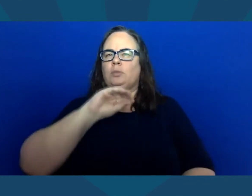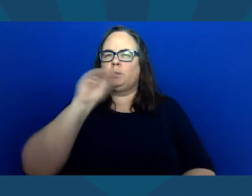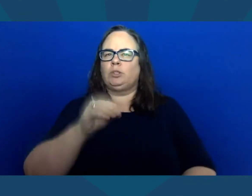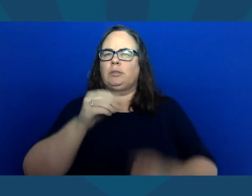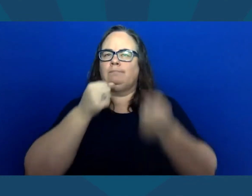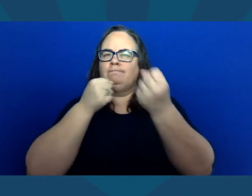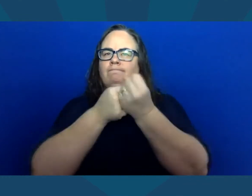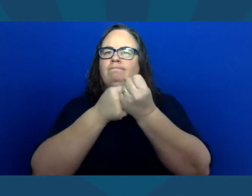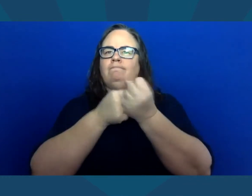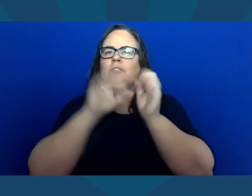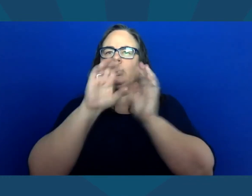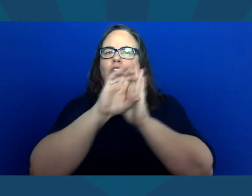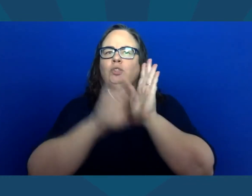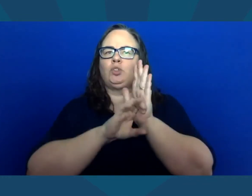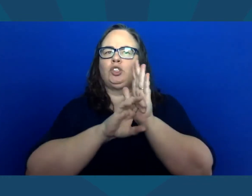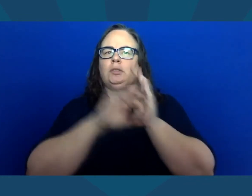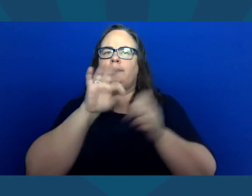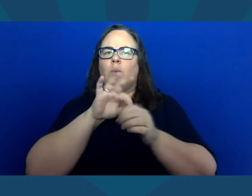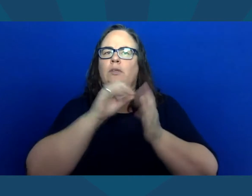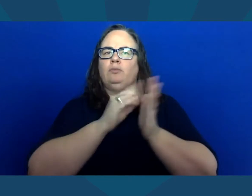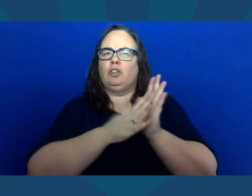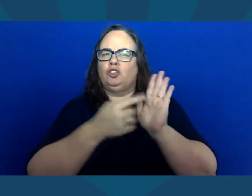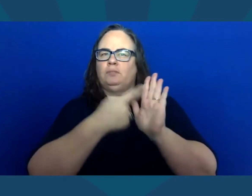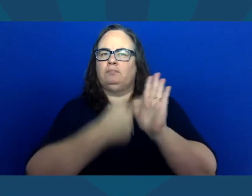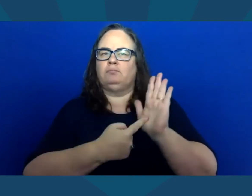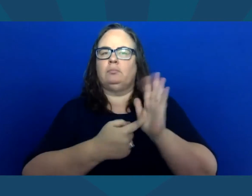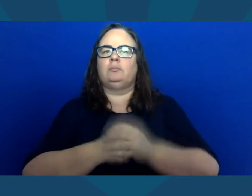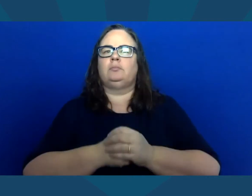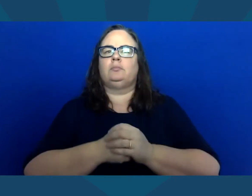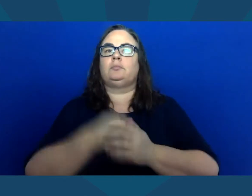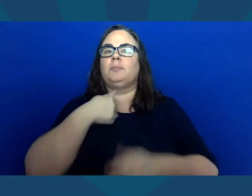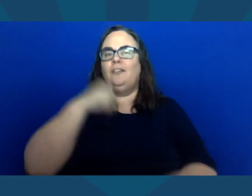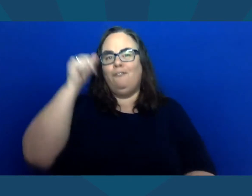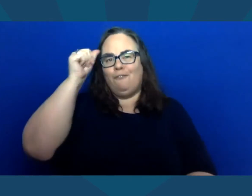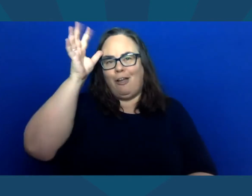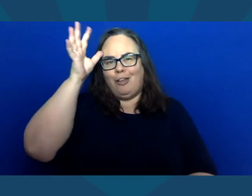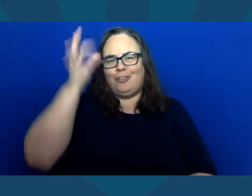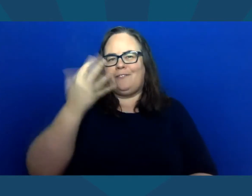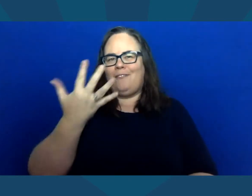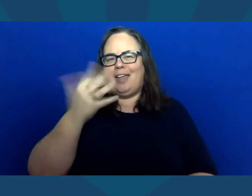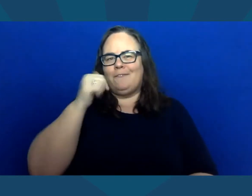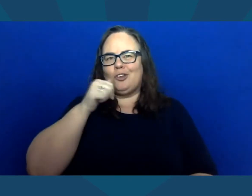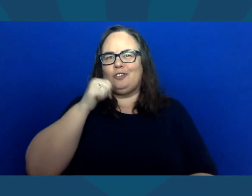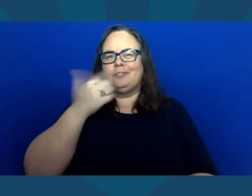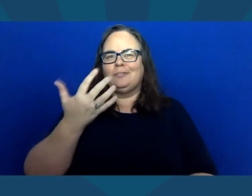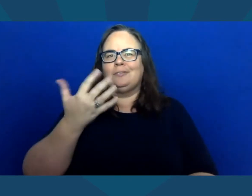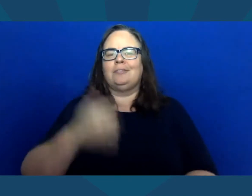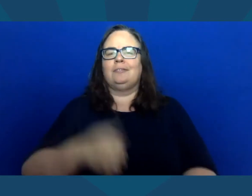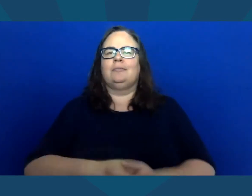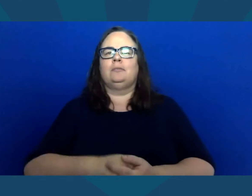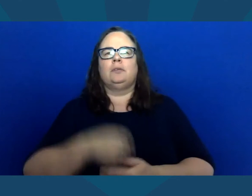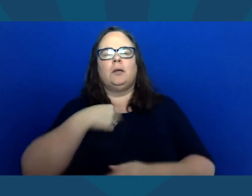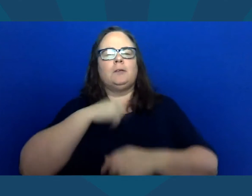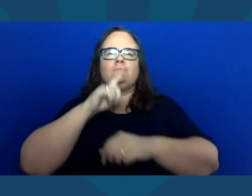I have a 100% pro-Constitution voting record, and as the father of 5 girls,